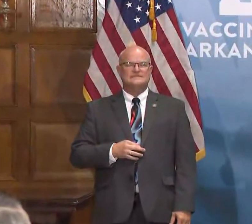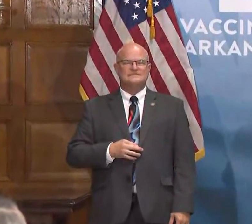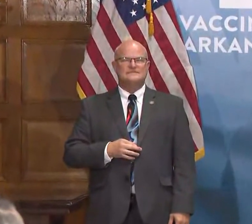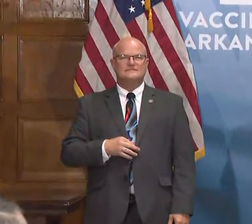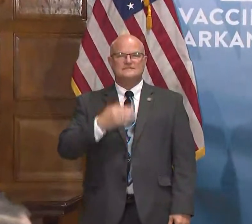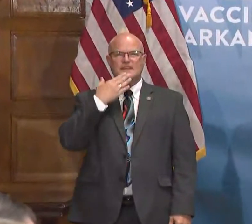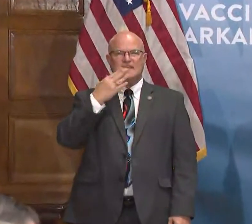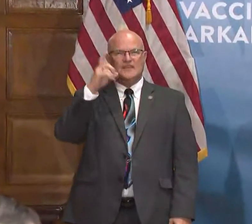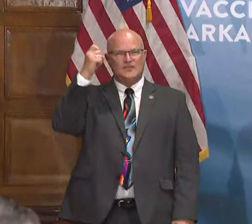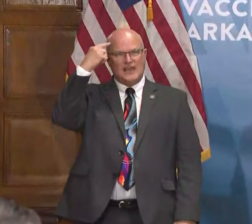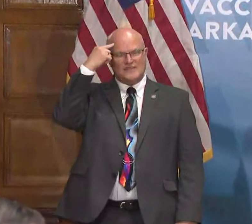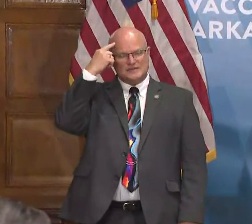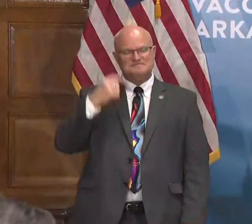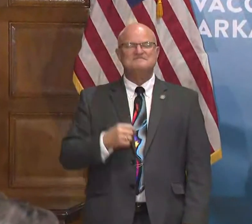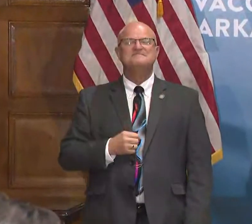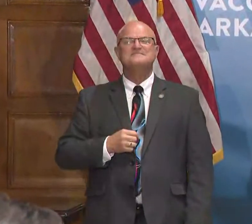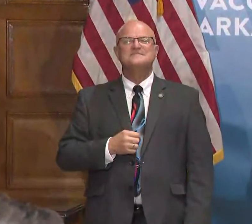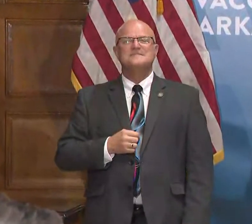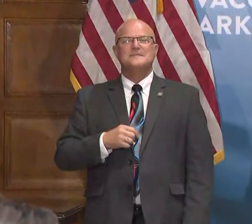Thank you, Governor.